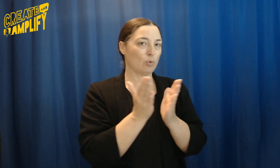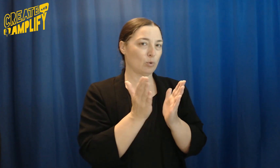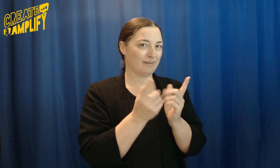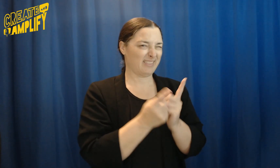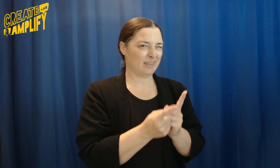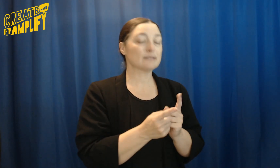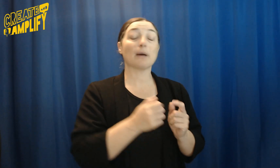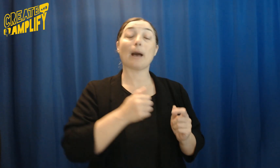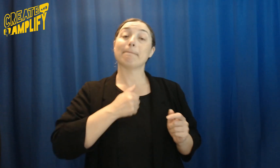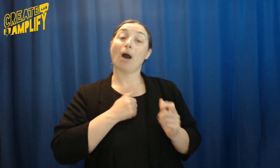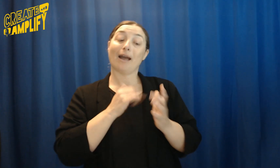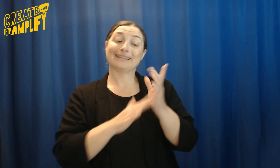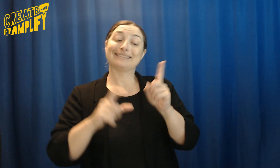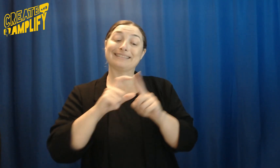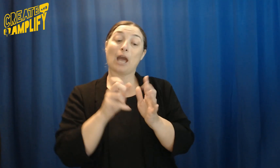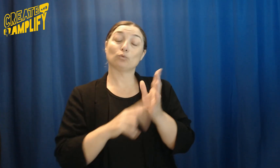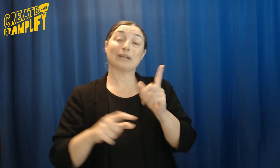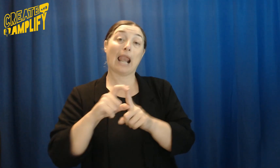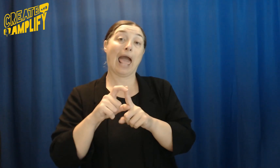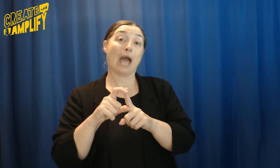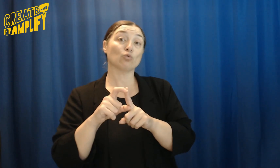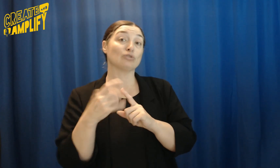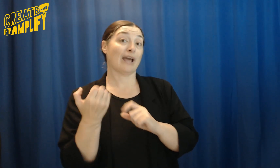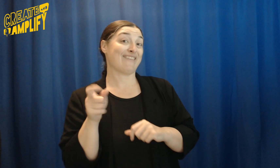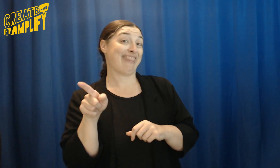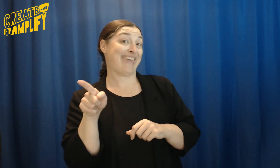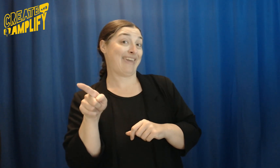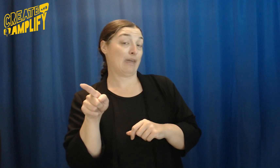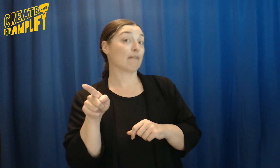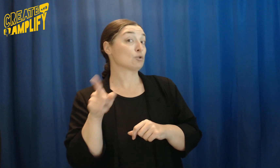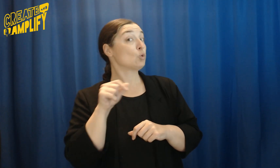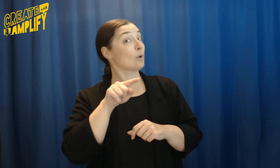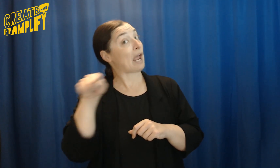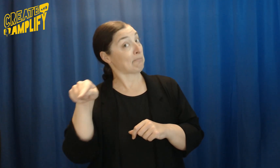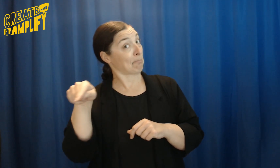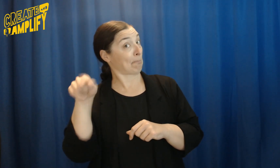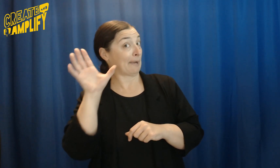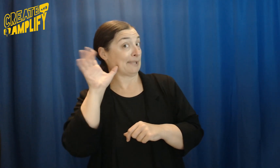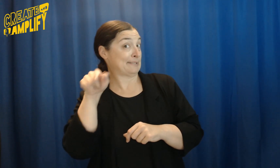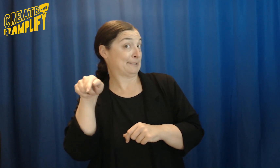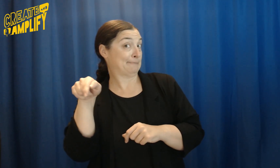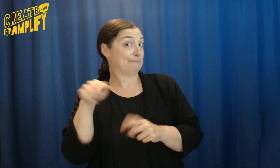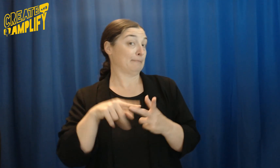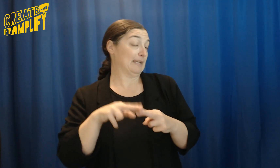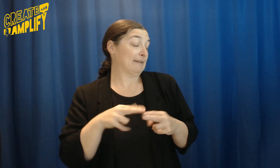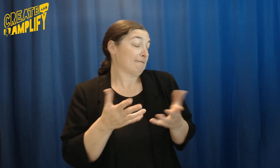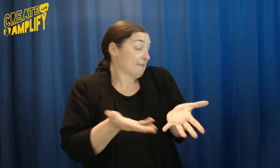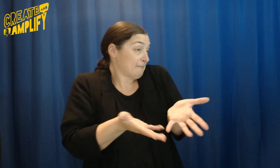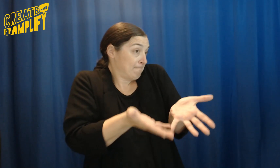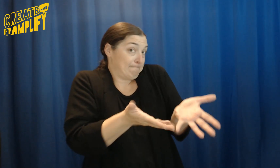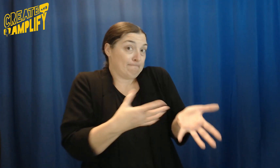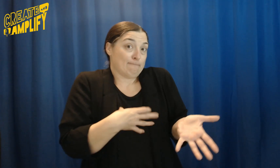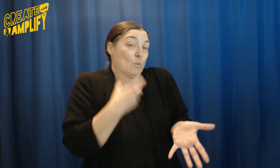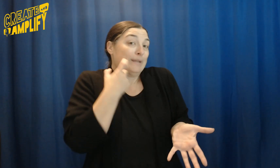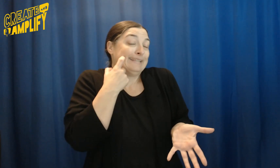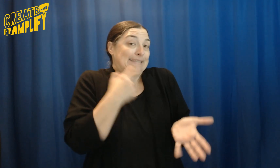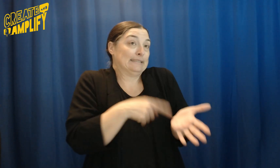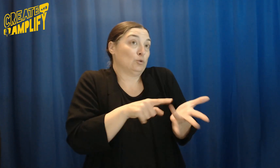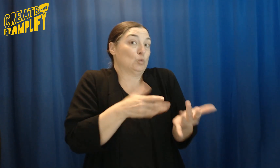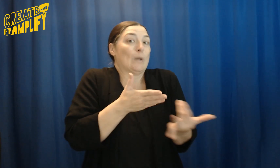SoundCloud. So everyone's very welcome to listen to that if that's an easier way to access the book. I